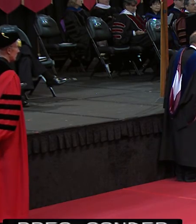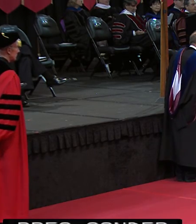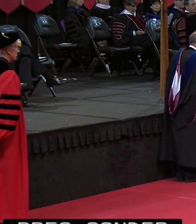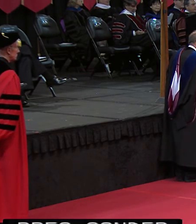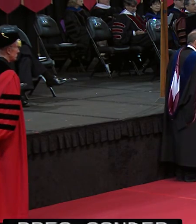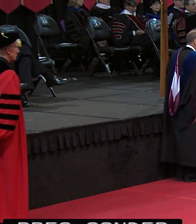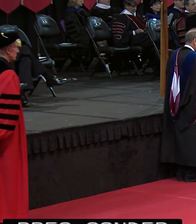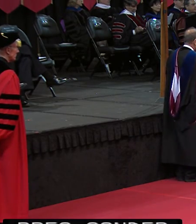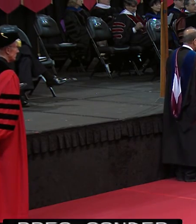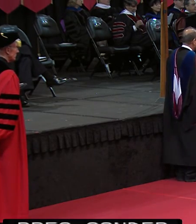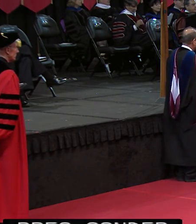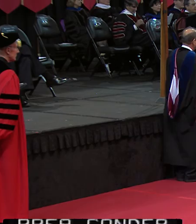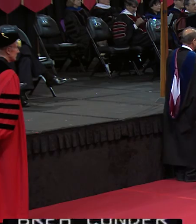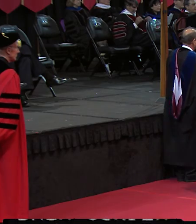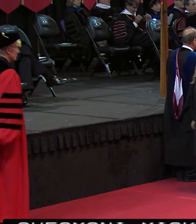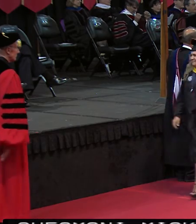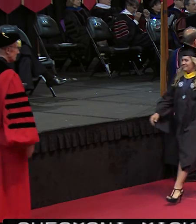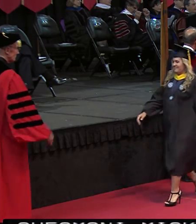Chelsea Myers.